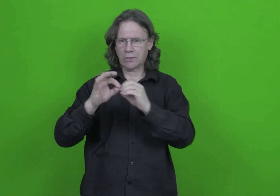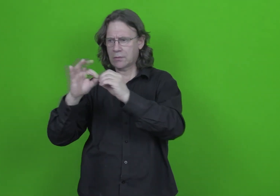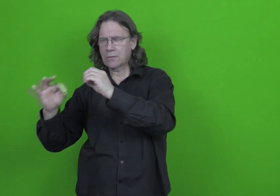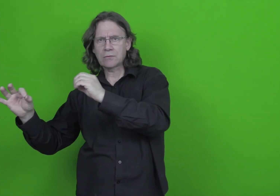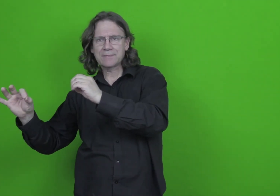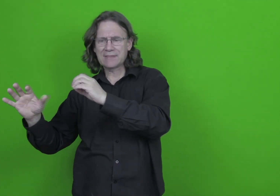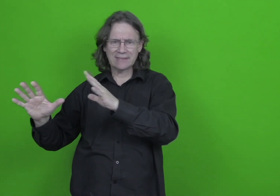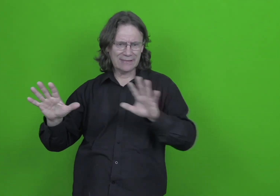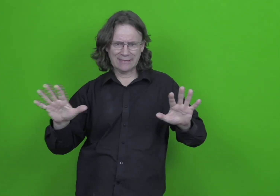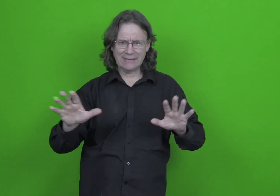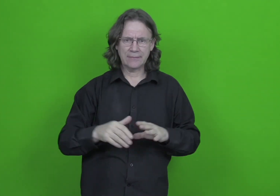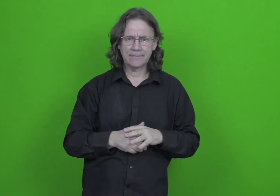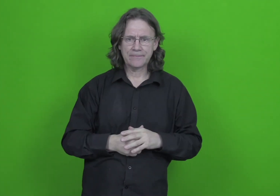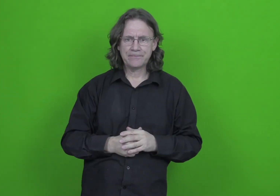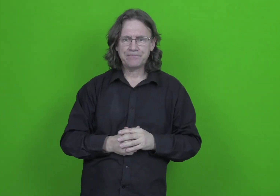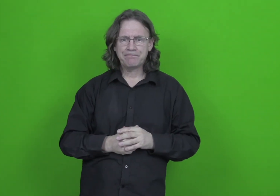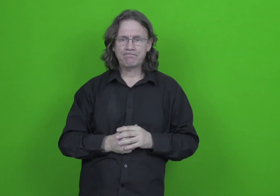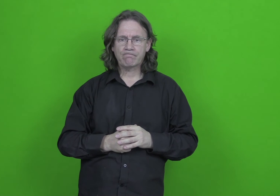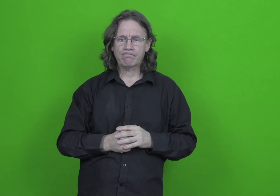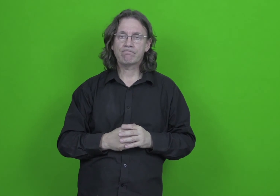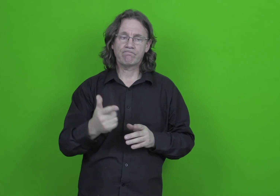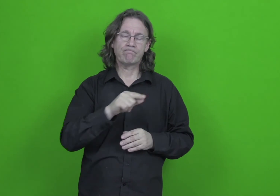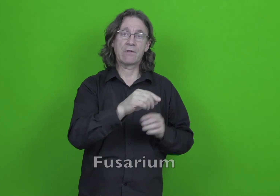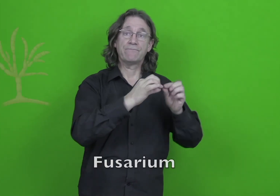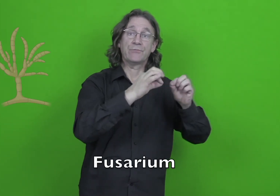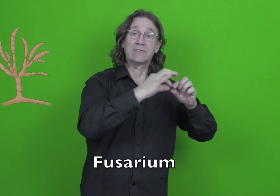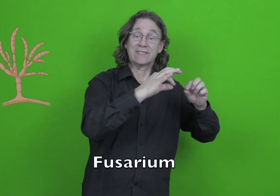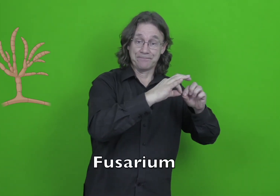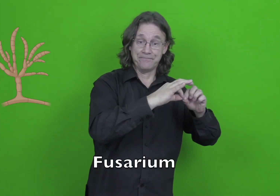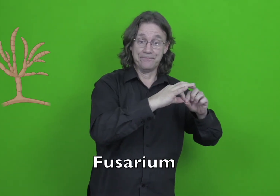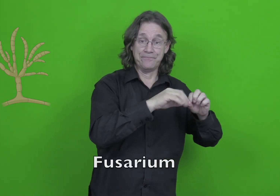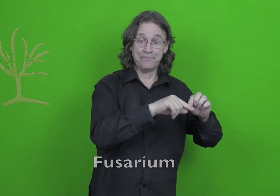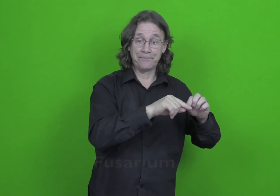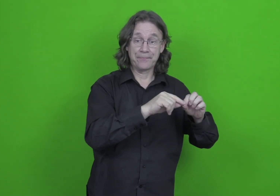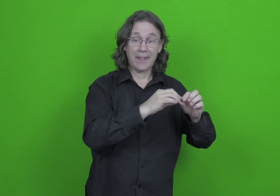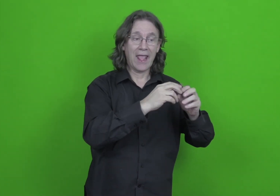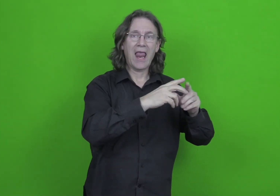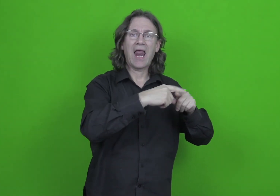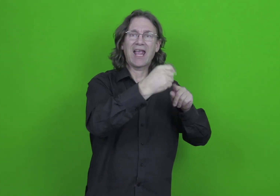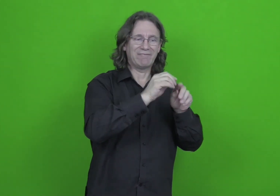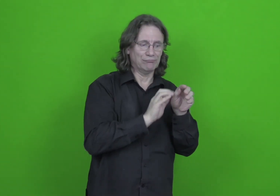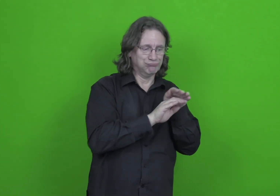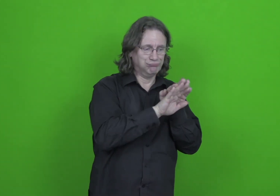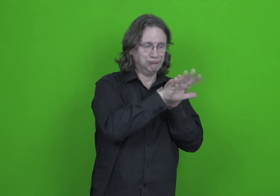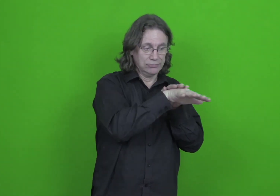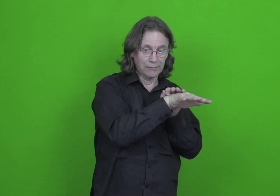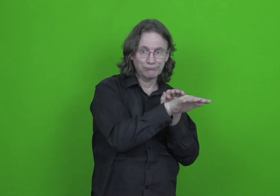Xanthomonas. However, the main difference is that with Fusarium wilt, it's the